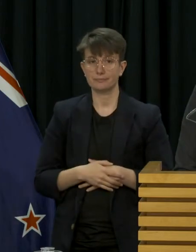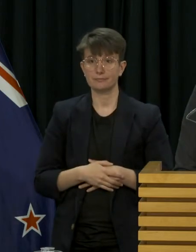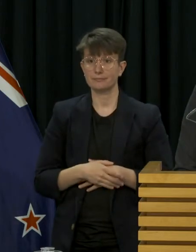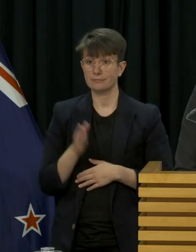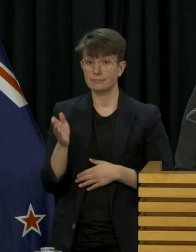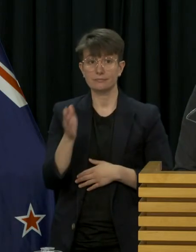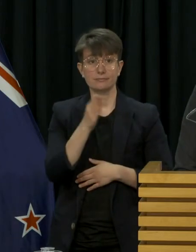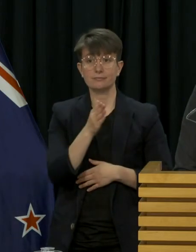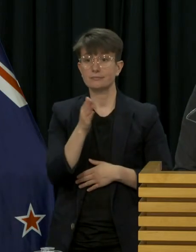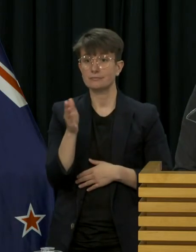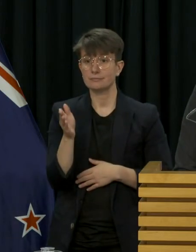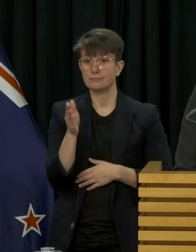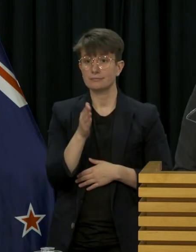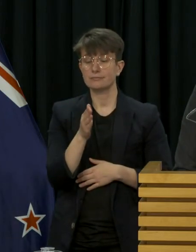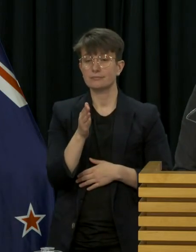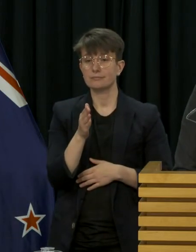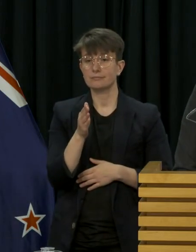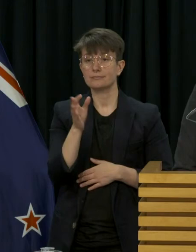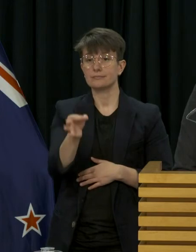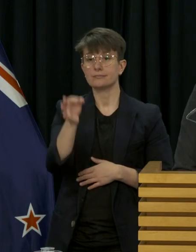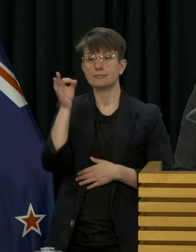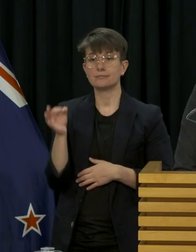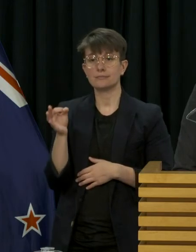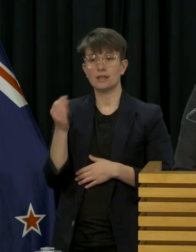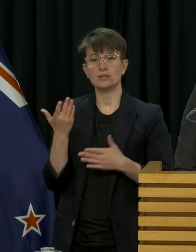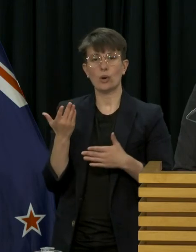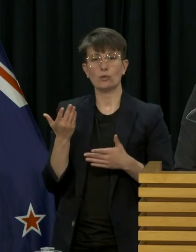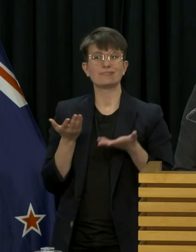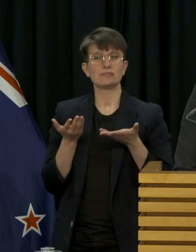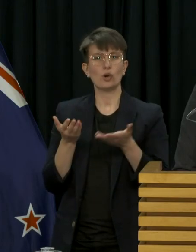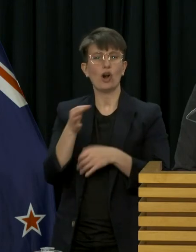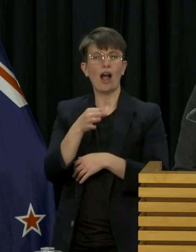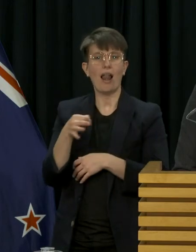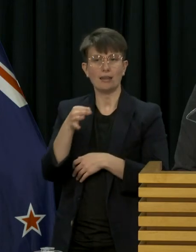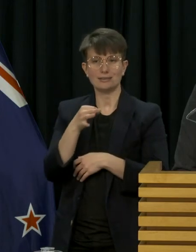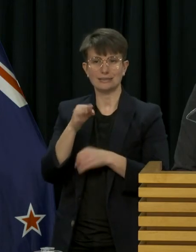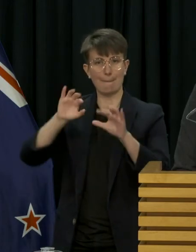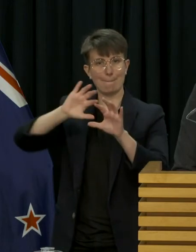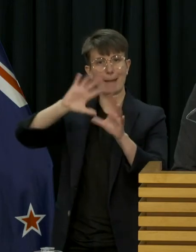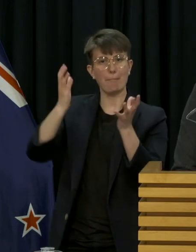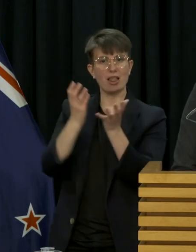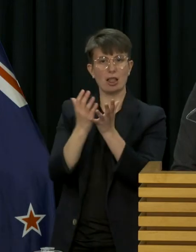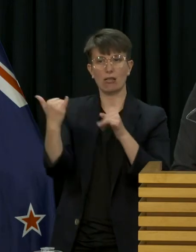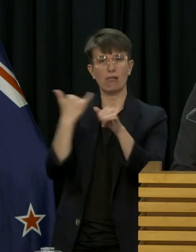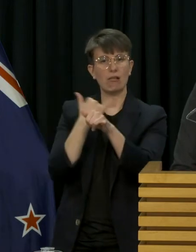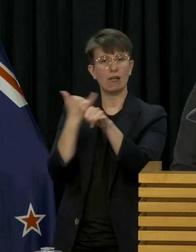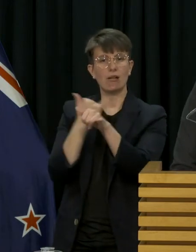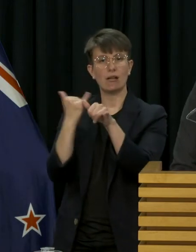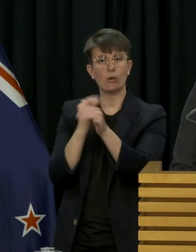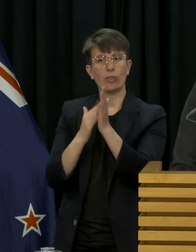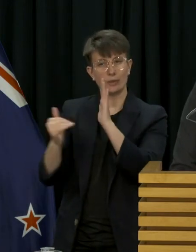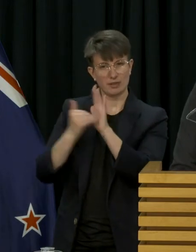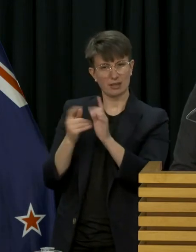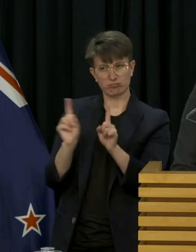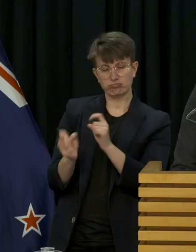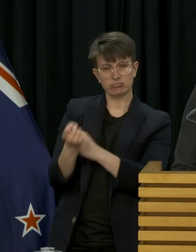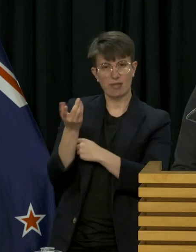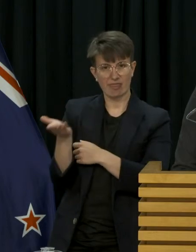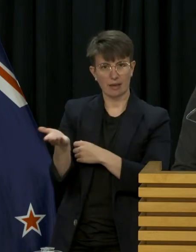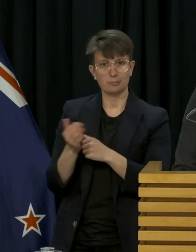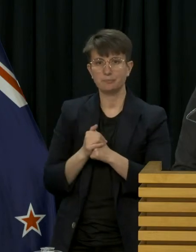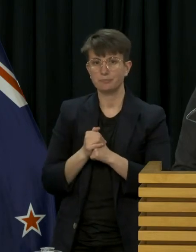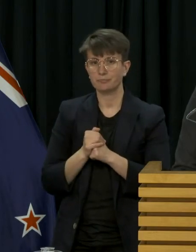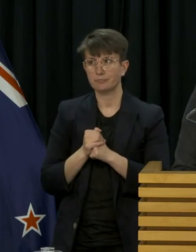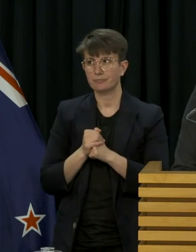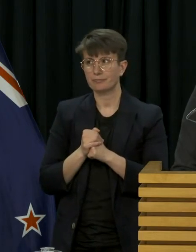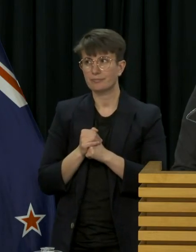Henry, then Derek. Can you give us an update on the Cook Islands bubble and what the public servants who are there have kind of found so far? Yep, so look, they've only been on the